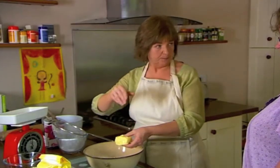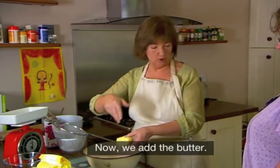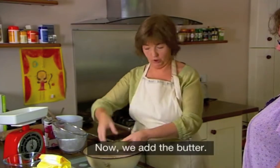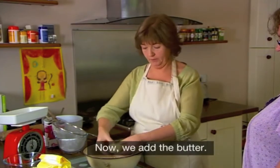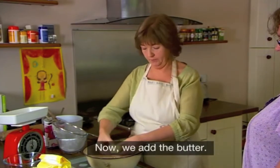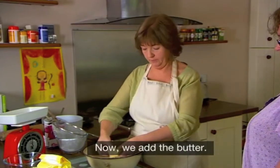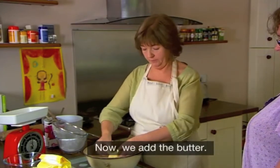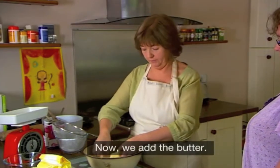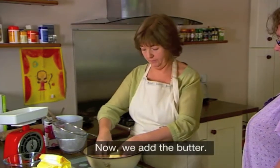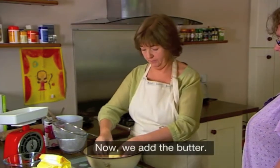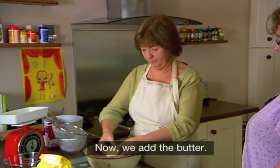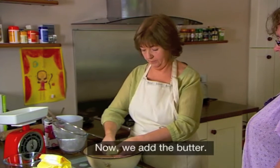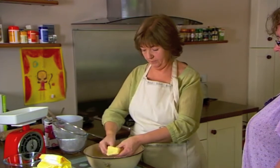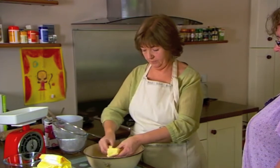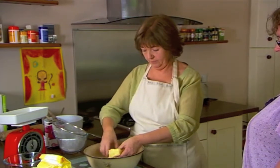Now we add the butter.